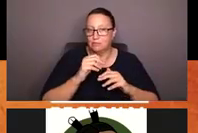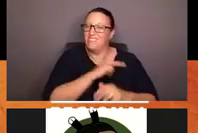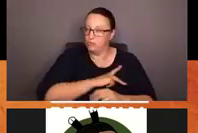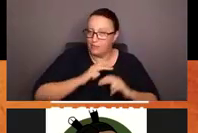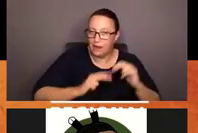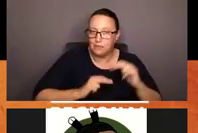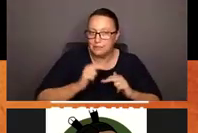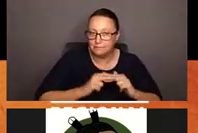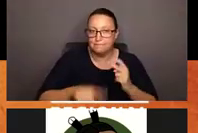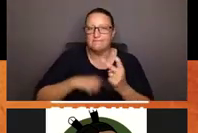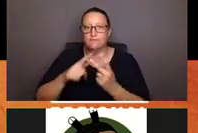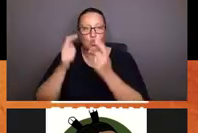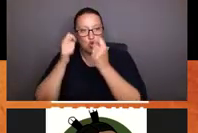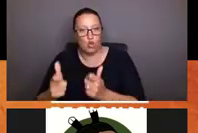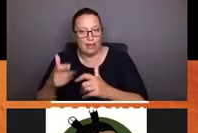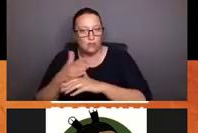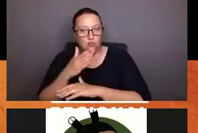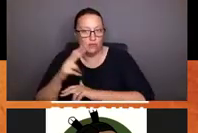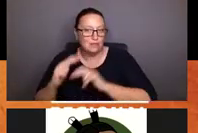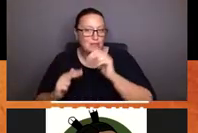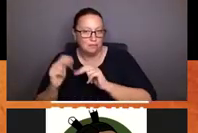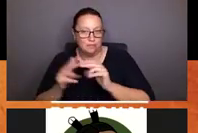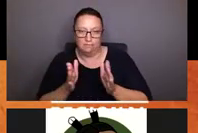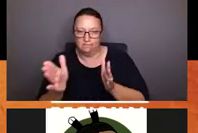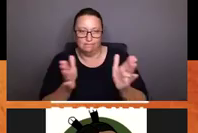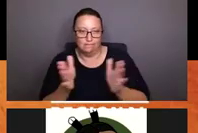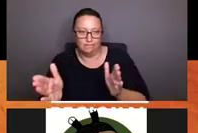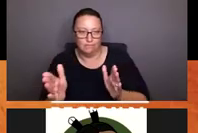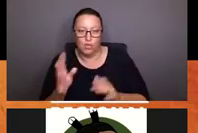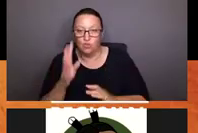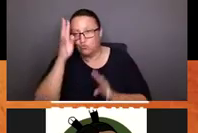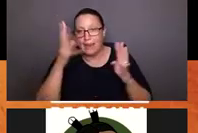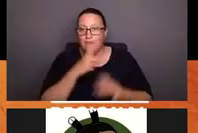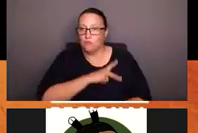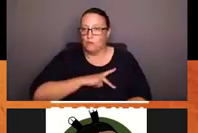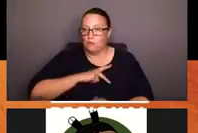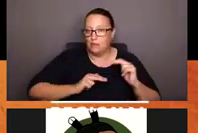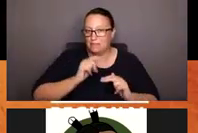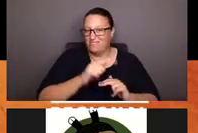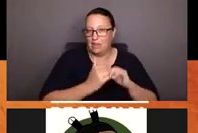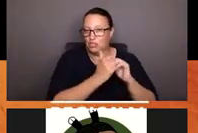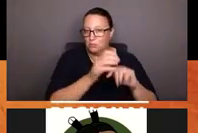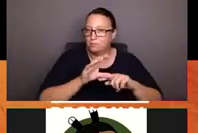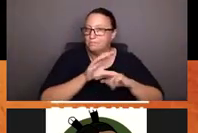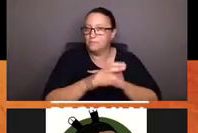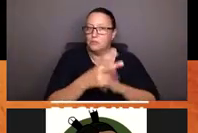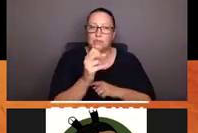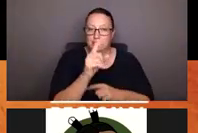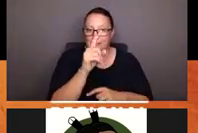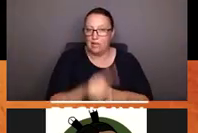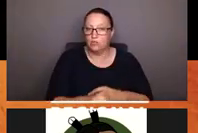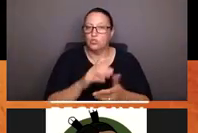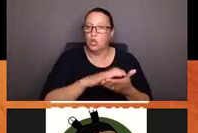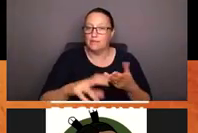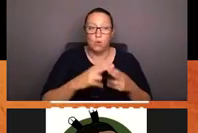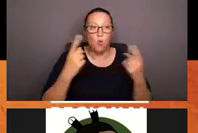development fellowships. The Creative and Professional Development Fellowship provides $20,000 to regional artists and